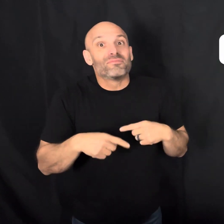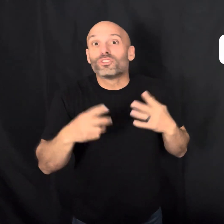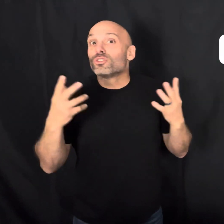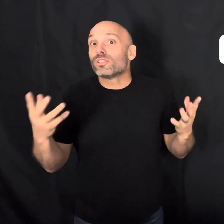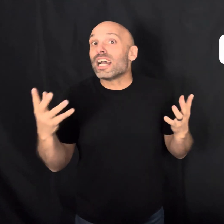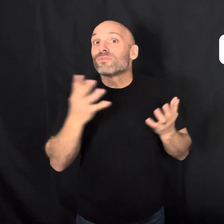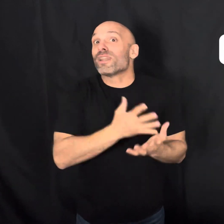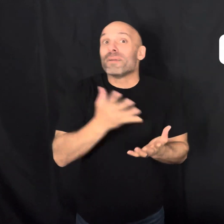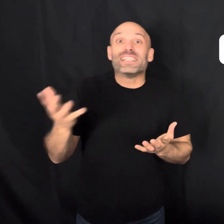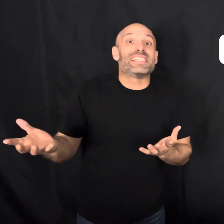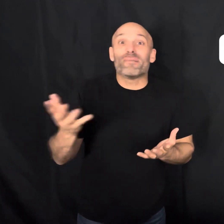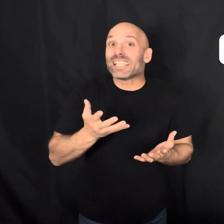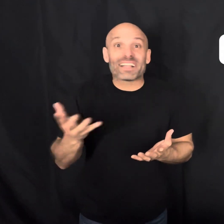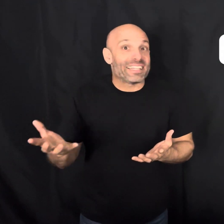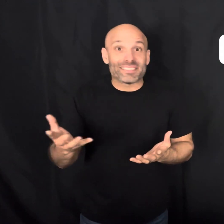2 signs that mean the same exact thing.